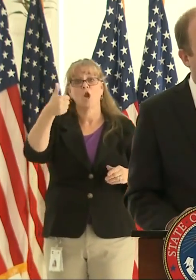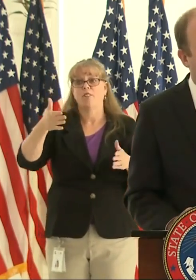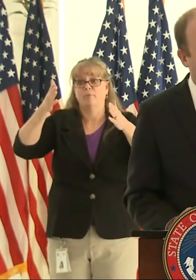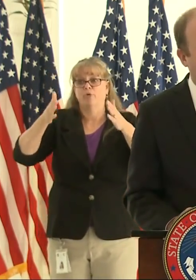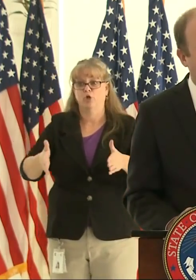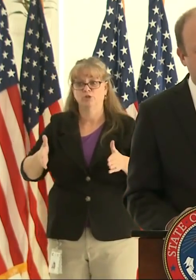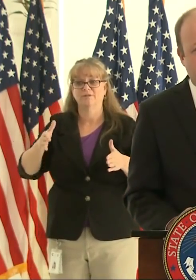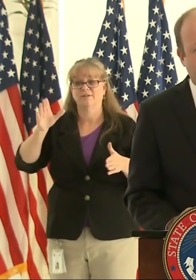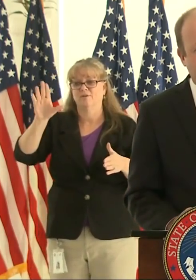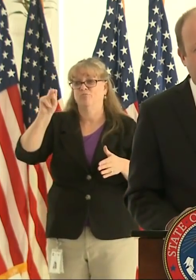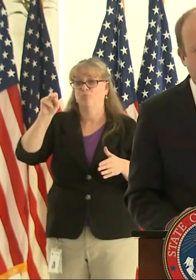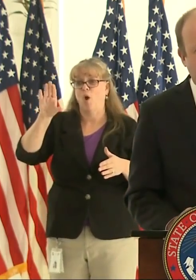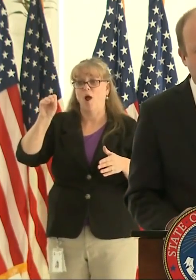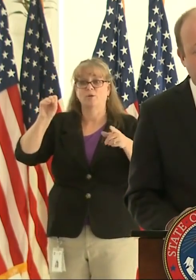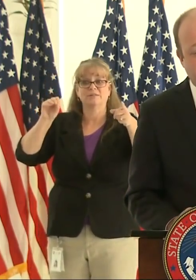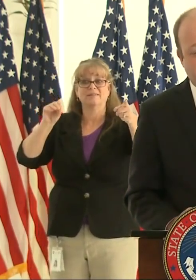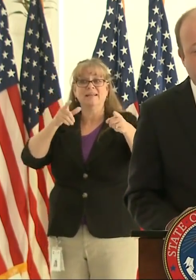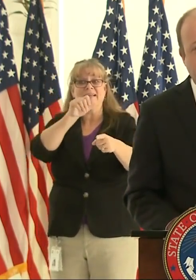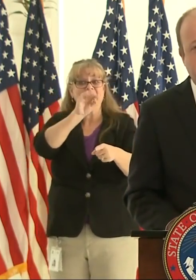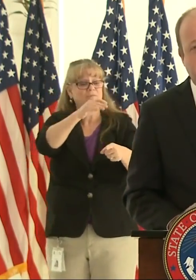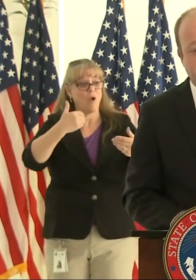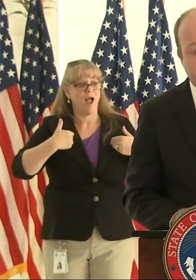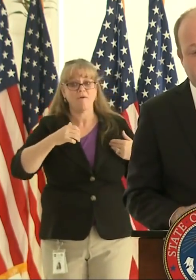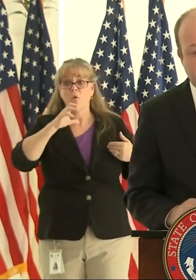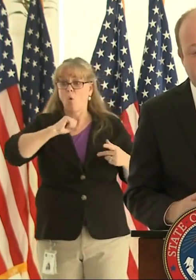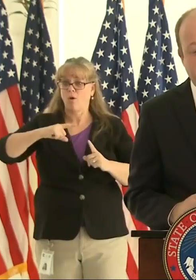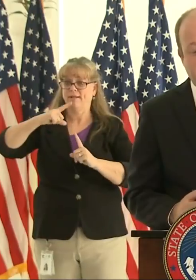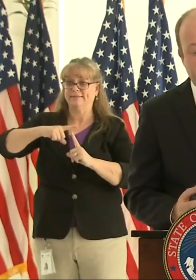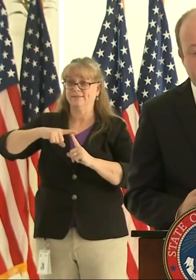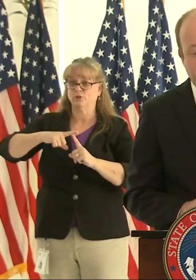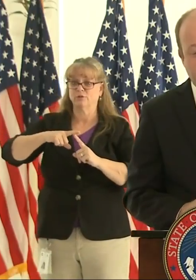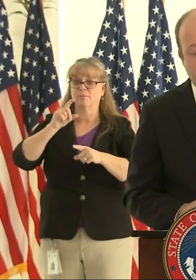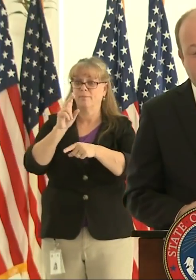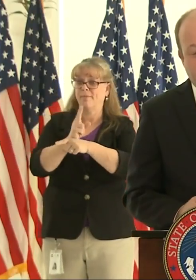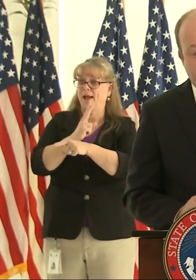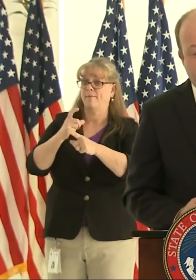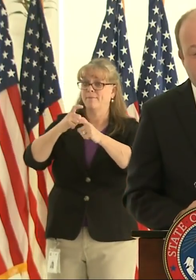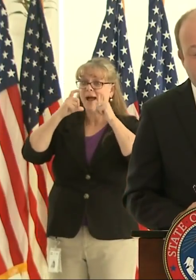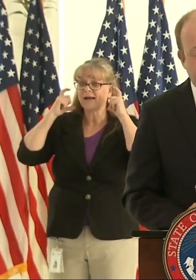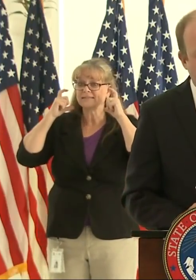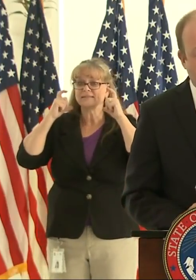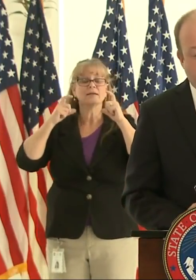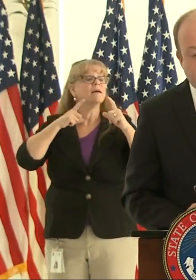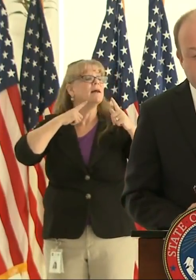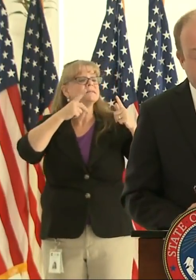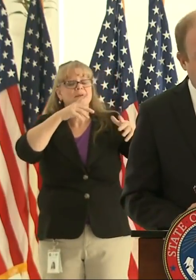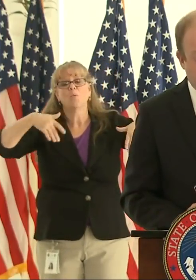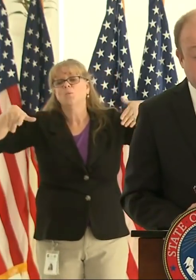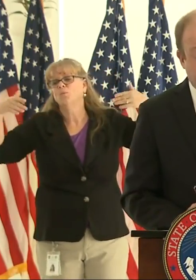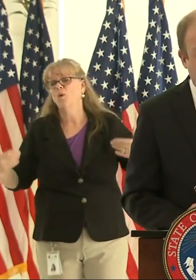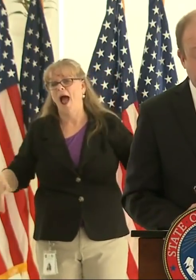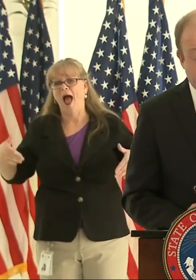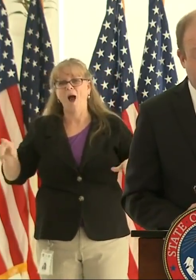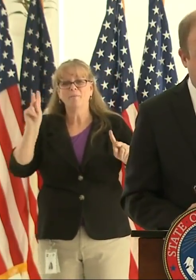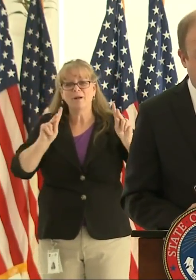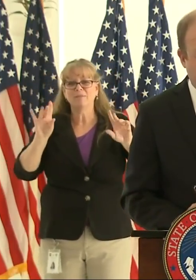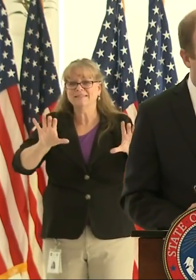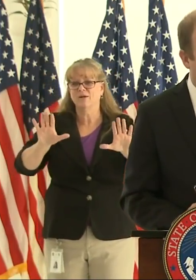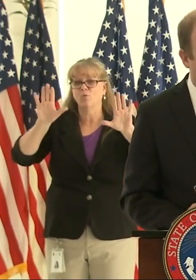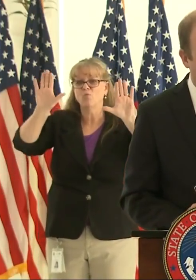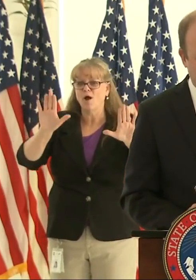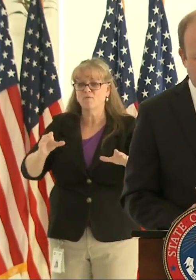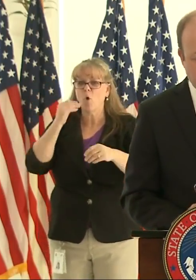t-shirt, you could probably make it into a Broncos mask. We've some great ones that people in Colorado have made. Wearing, and it's baseball season now,